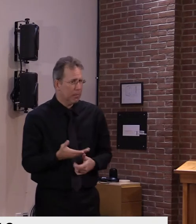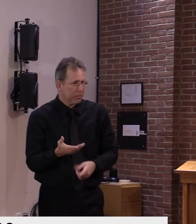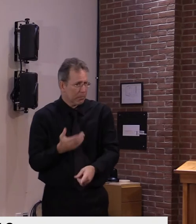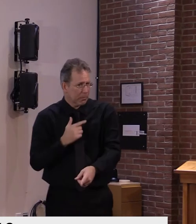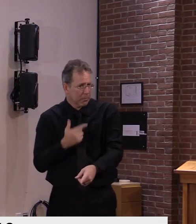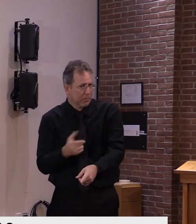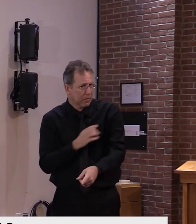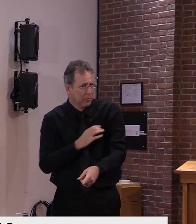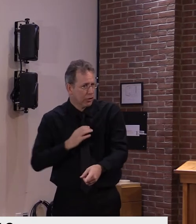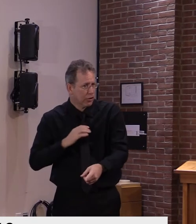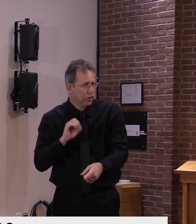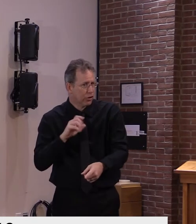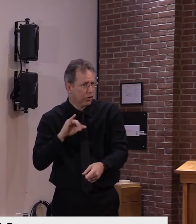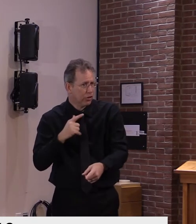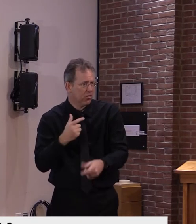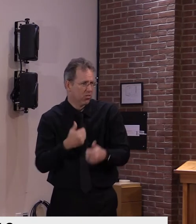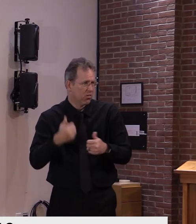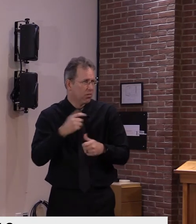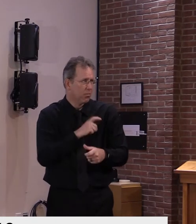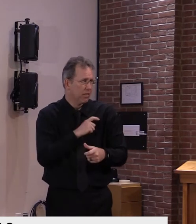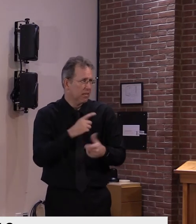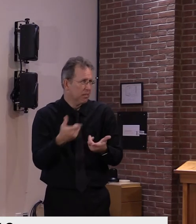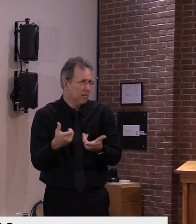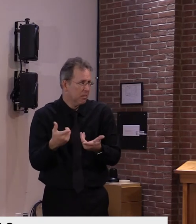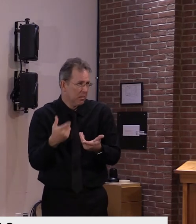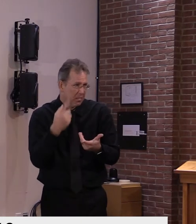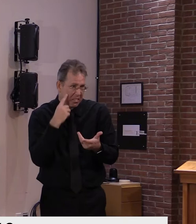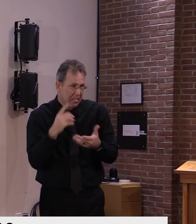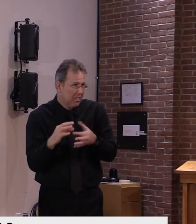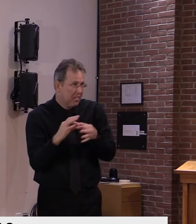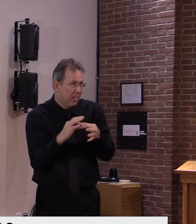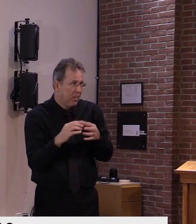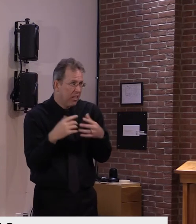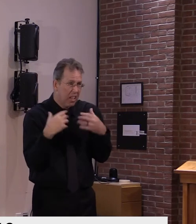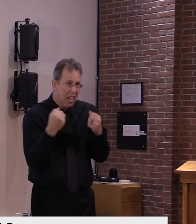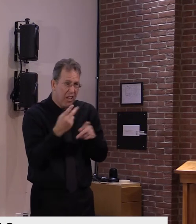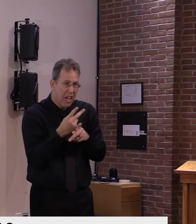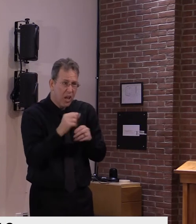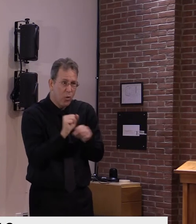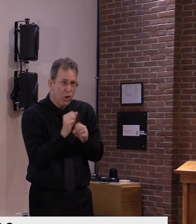healthcare worker, but I don't know in what setting that was.